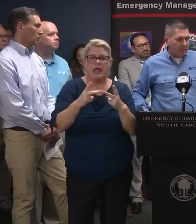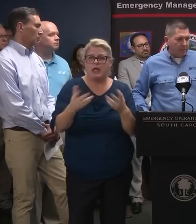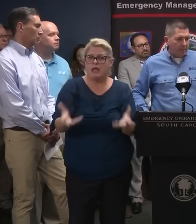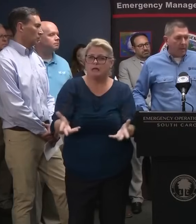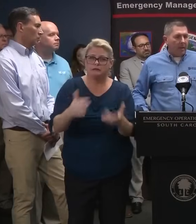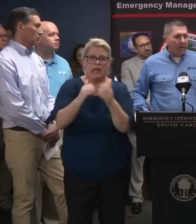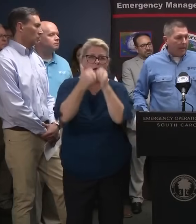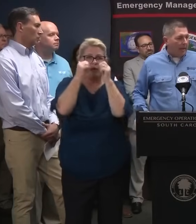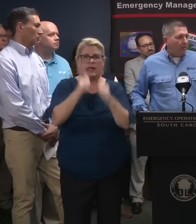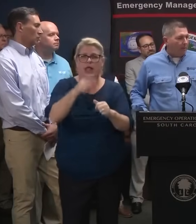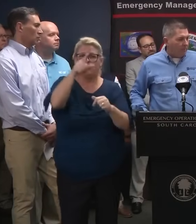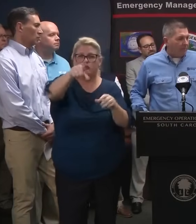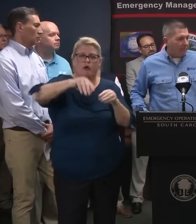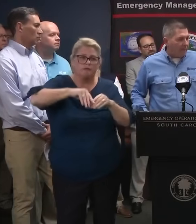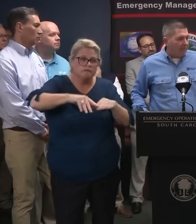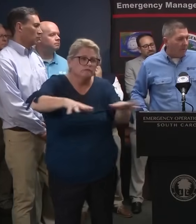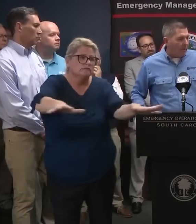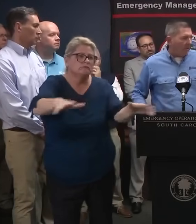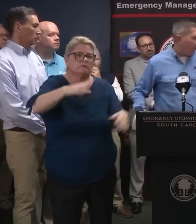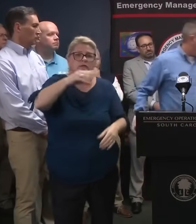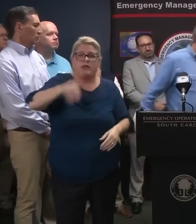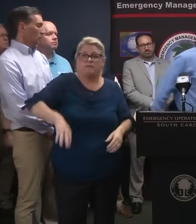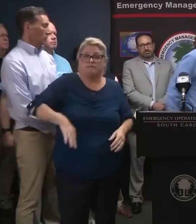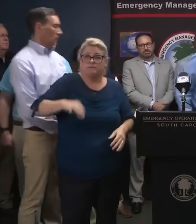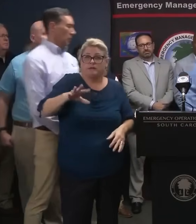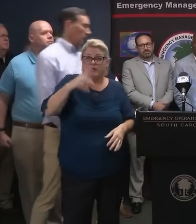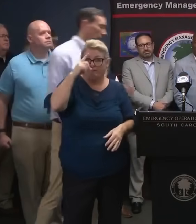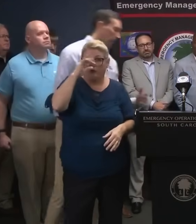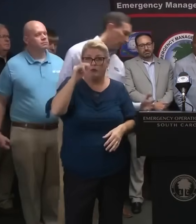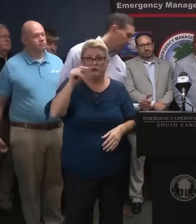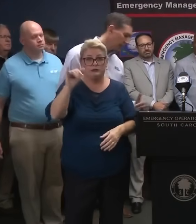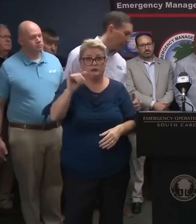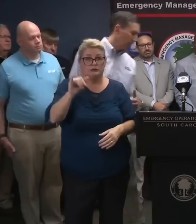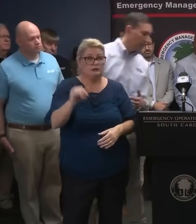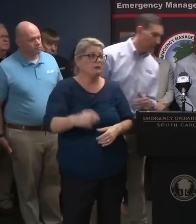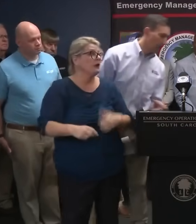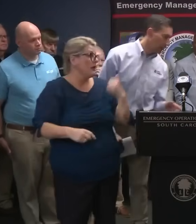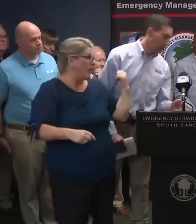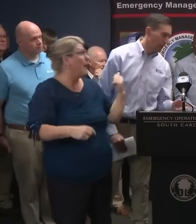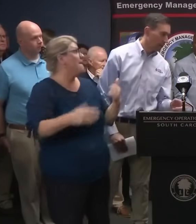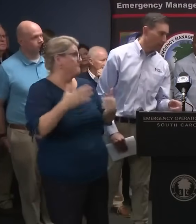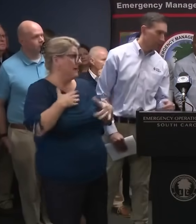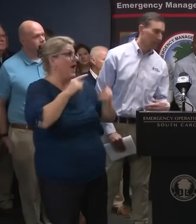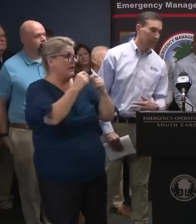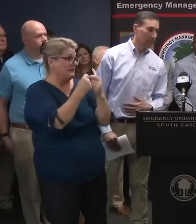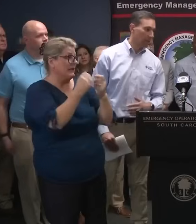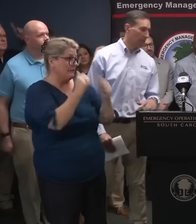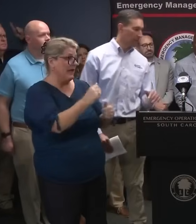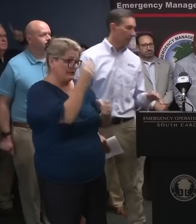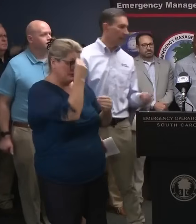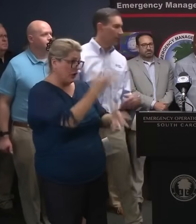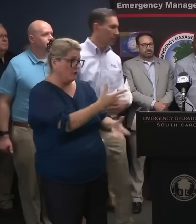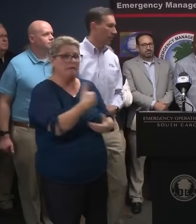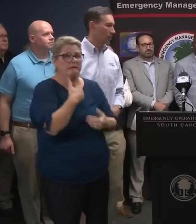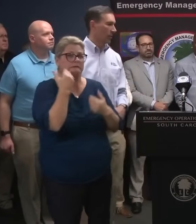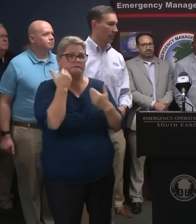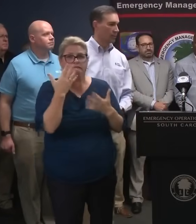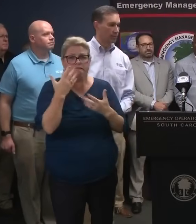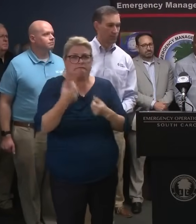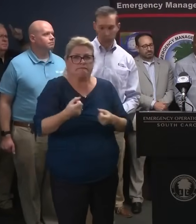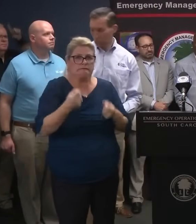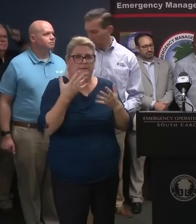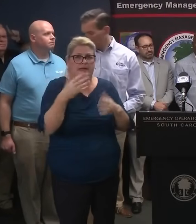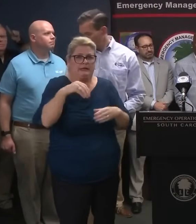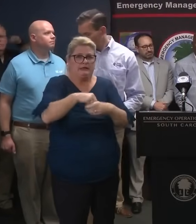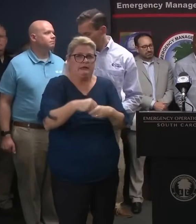can distribute it, and how you can best pay for it. I was just going to say, my team can get you that information. I don't know exactly how much underground.